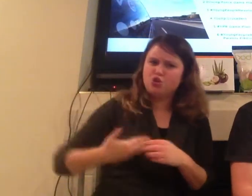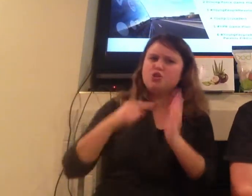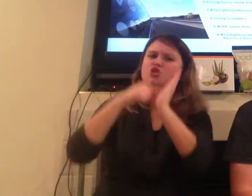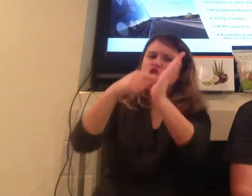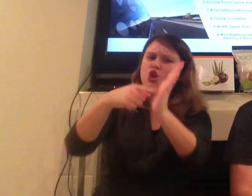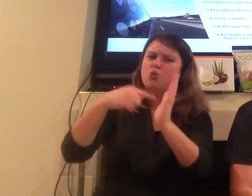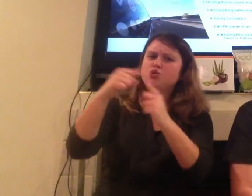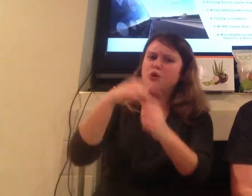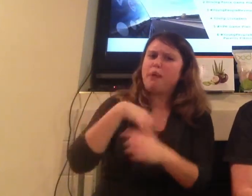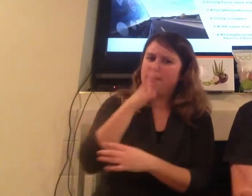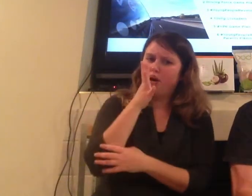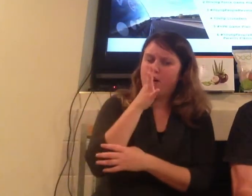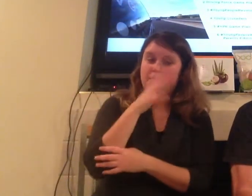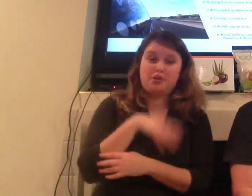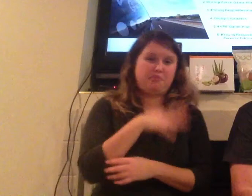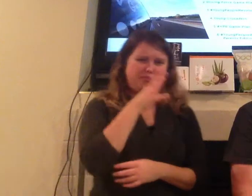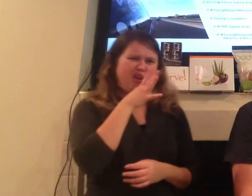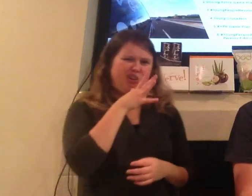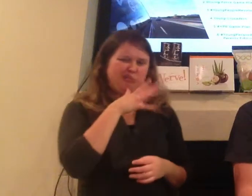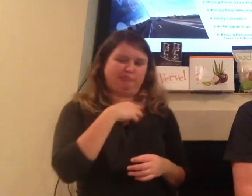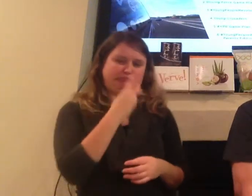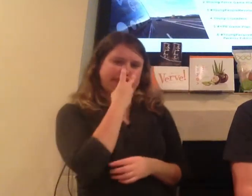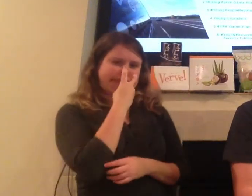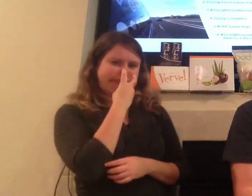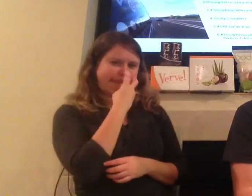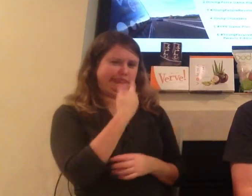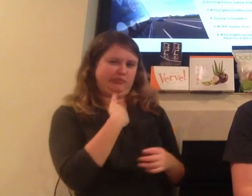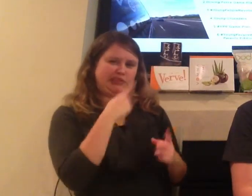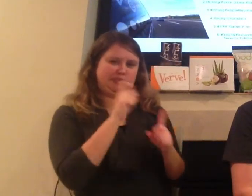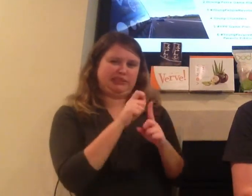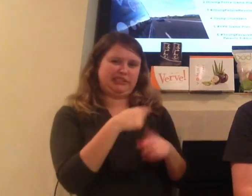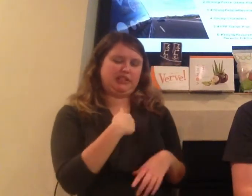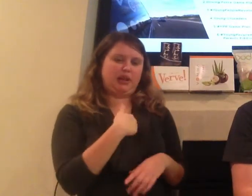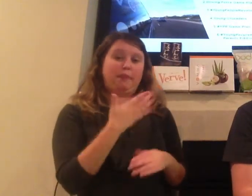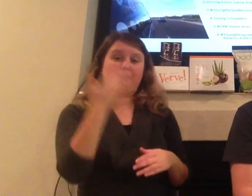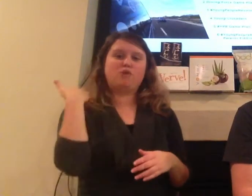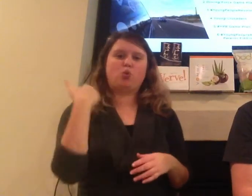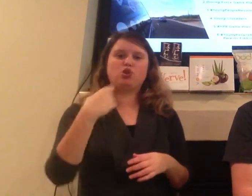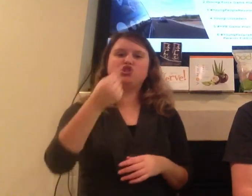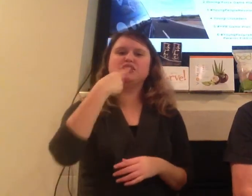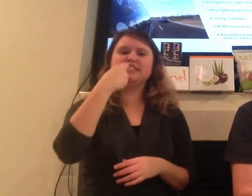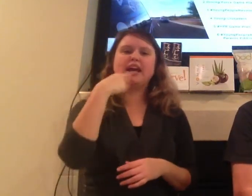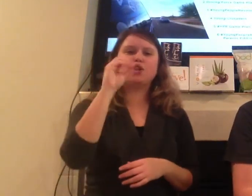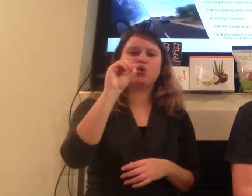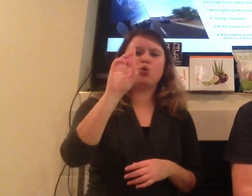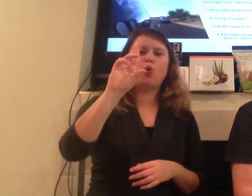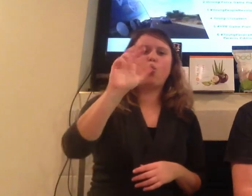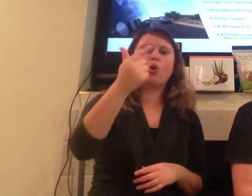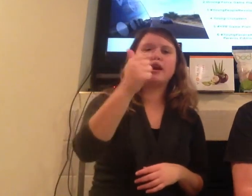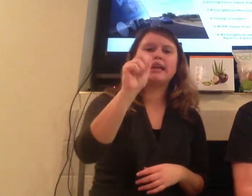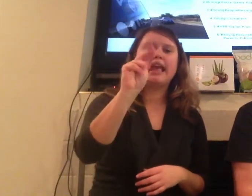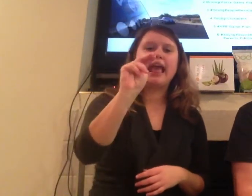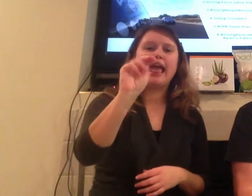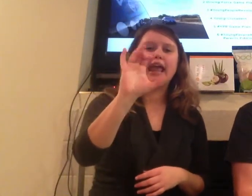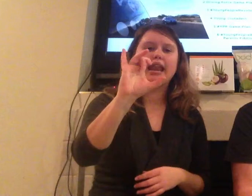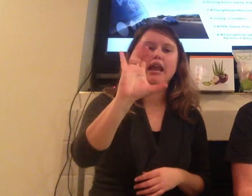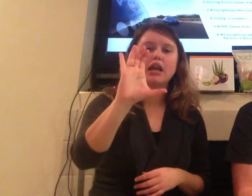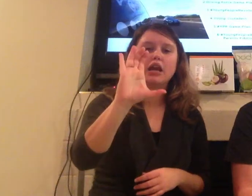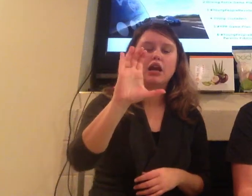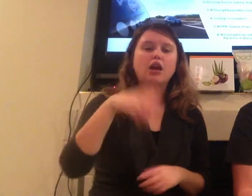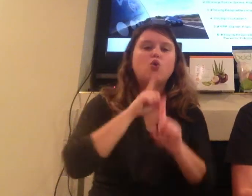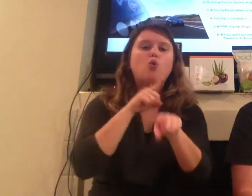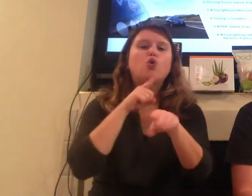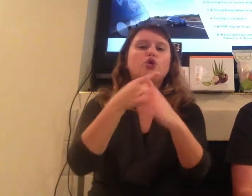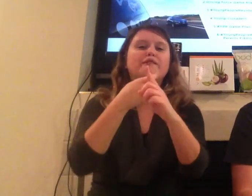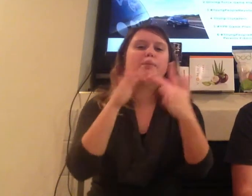take anything. She's really, really picky, had been taking organic and all-natural supplements, ordering them off